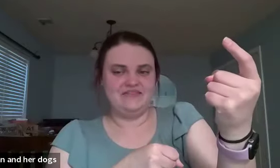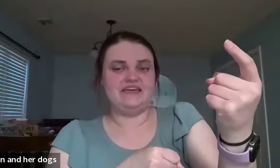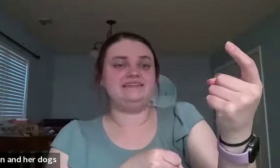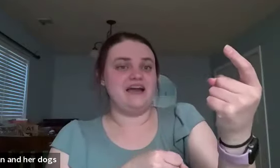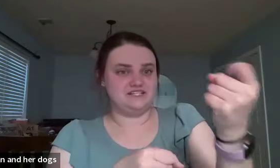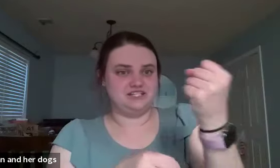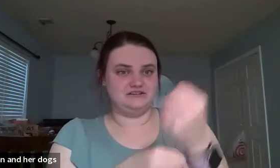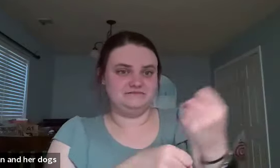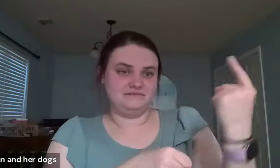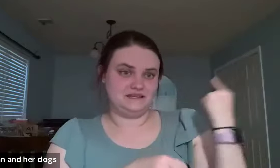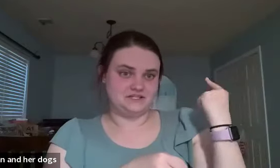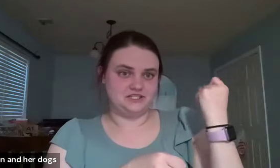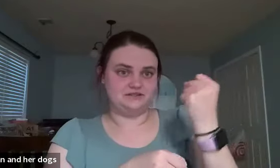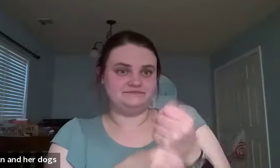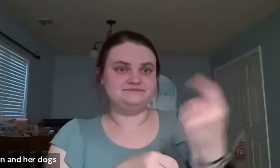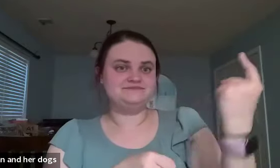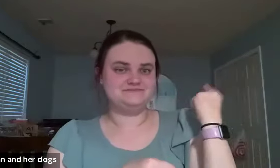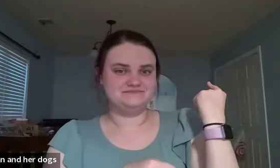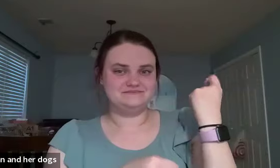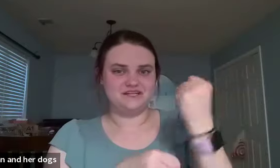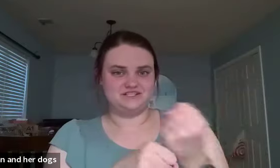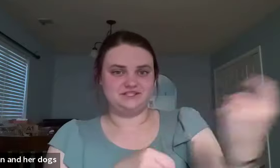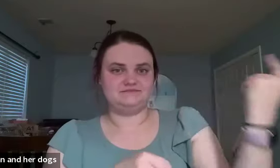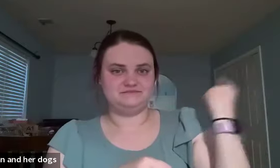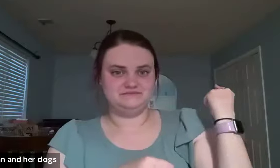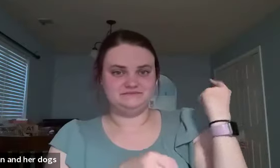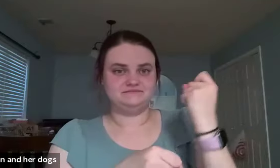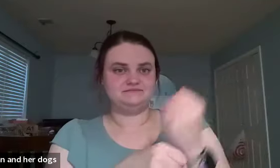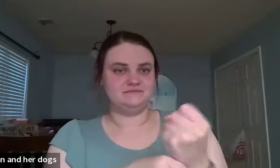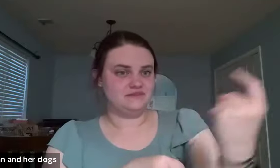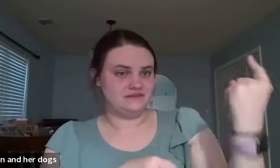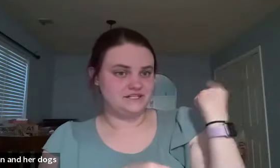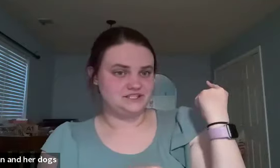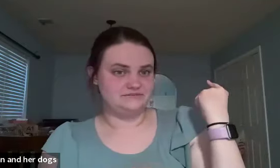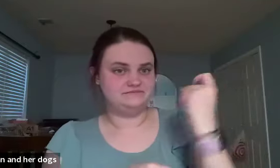and then last year, last year, last year, last year.